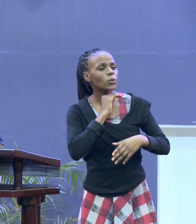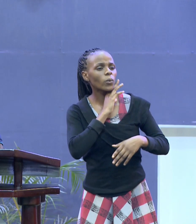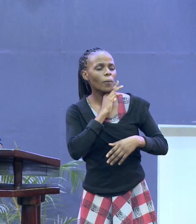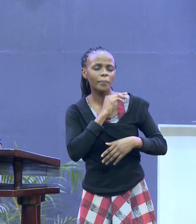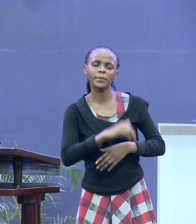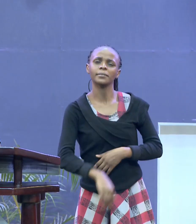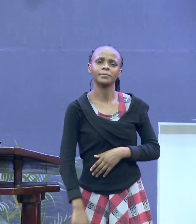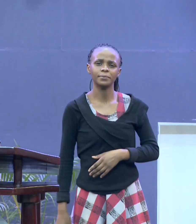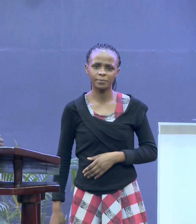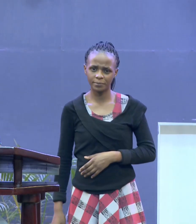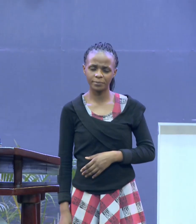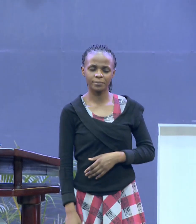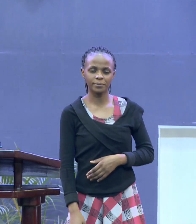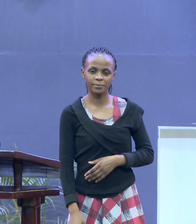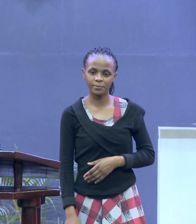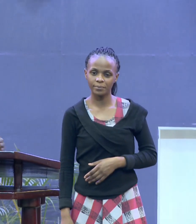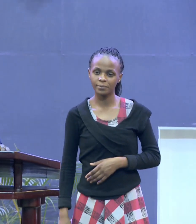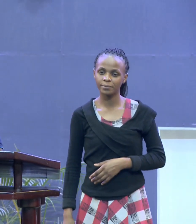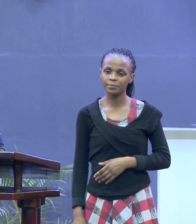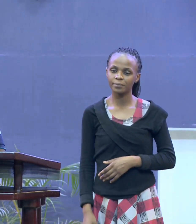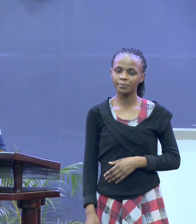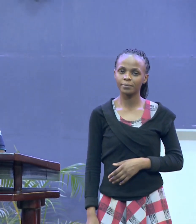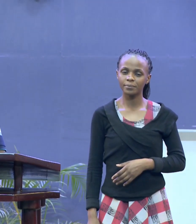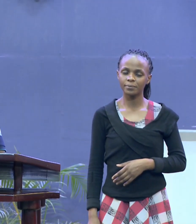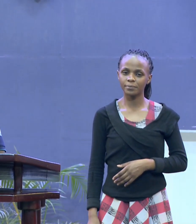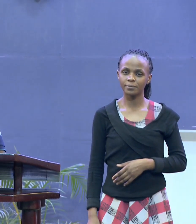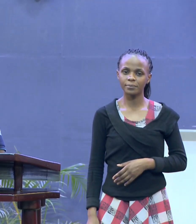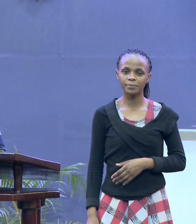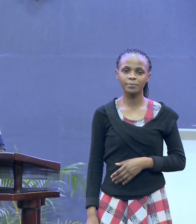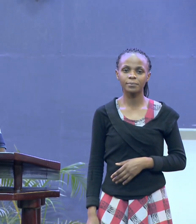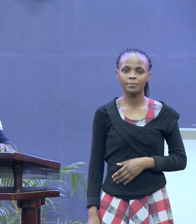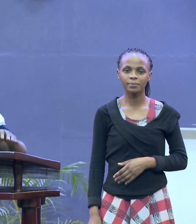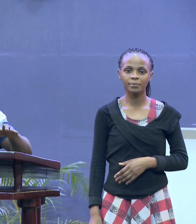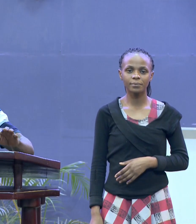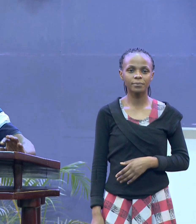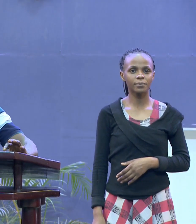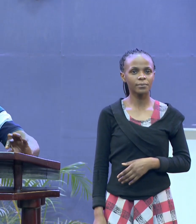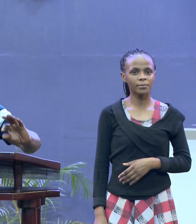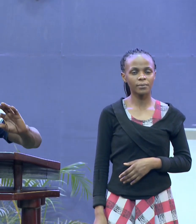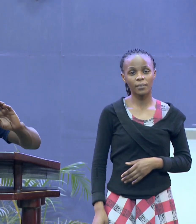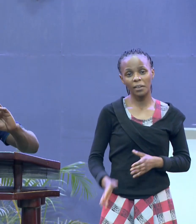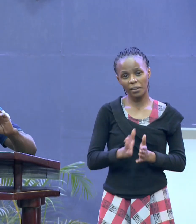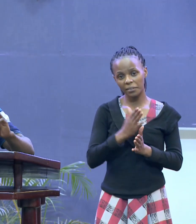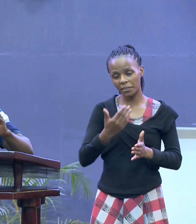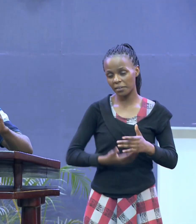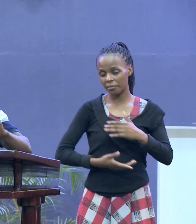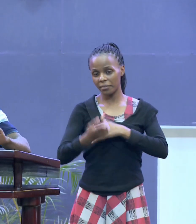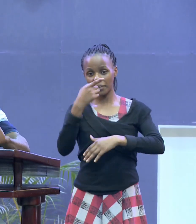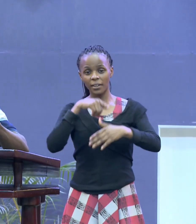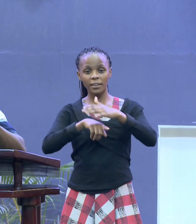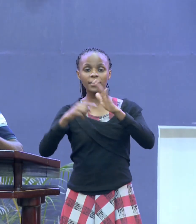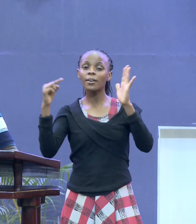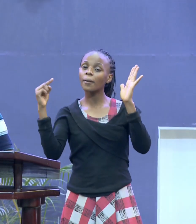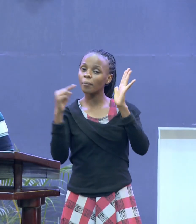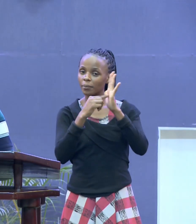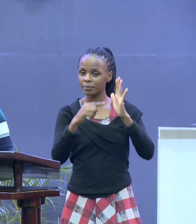Ng'otunuulira obulamu bw'obaddemu, obaddemu bulamu bwa butuukirivu, n'otandika okwemulugunya. And they have entry points. Orono ne